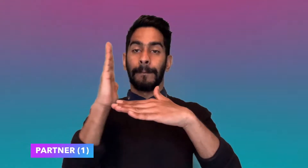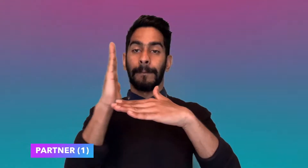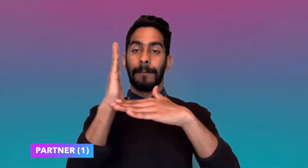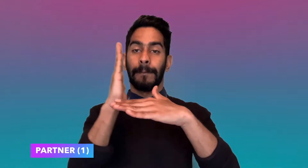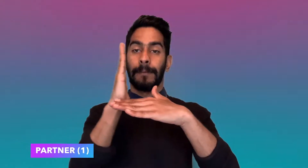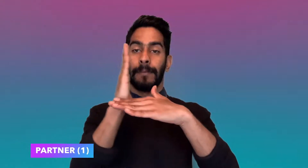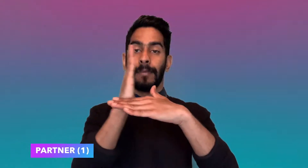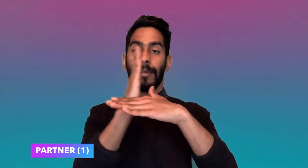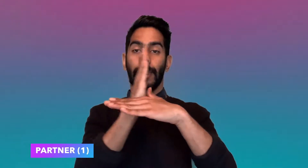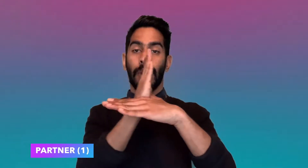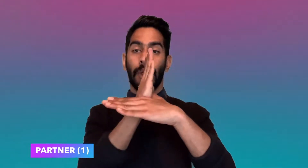Partner.